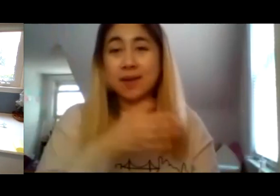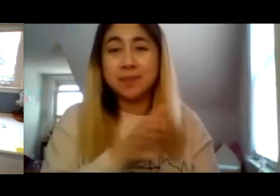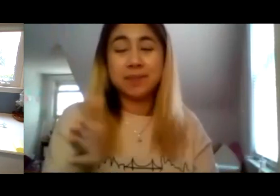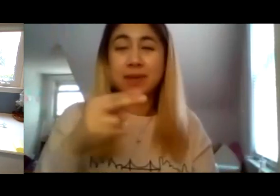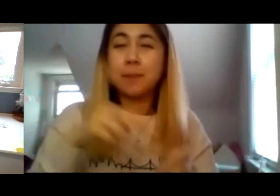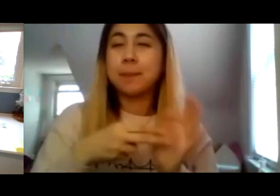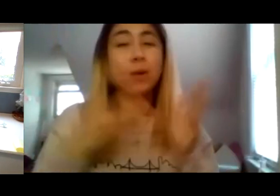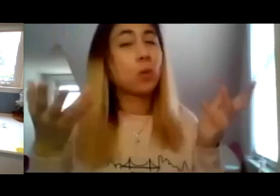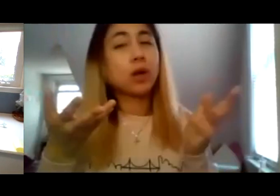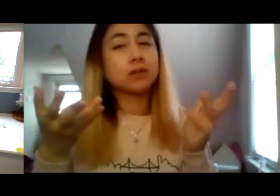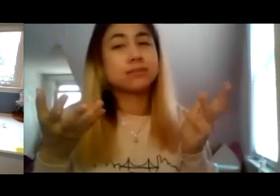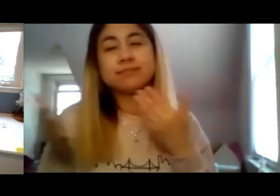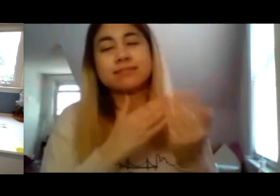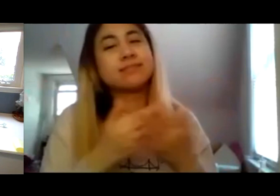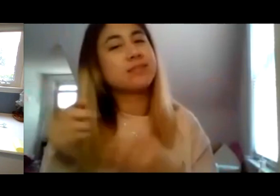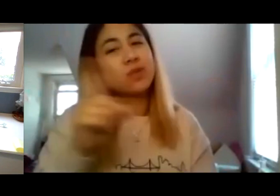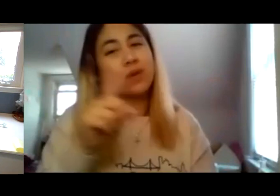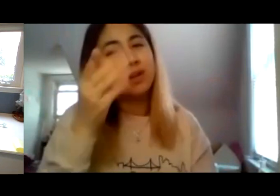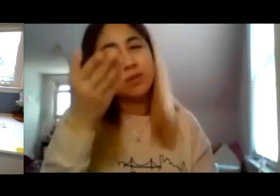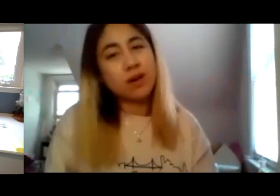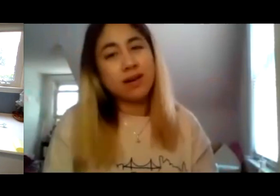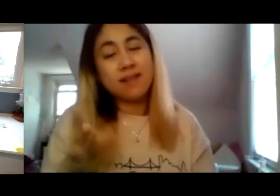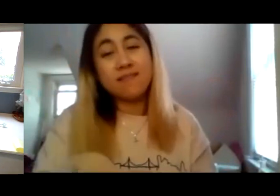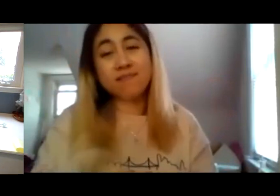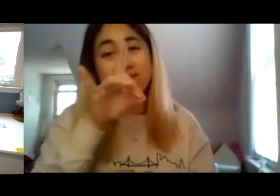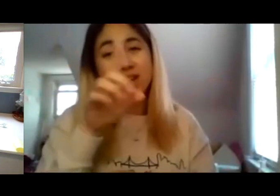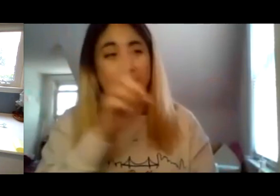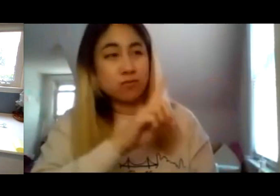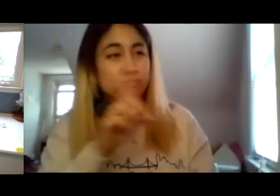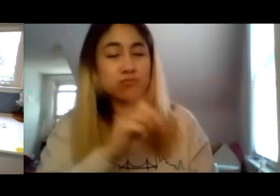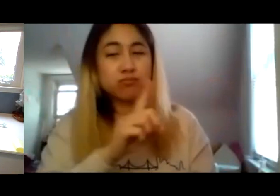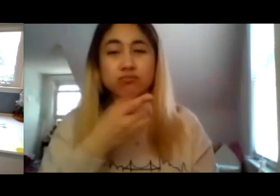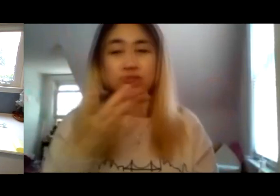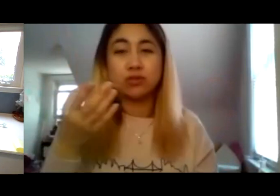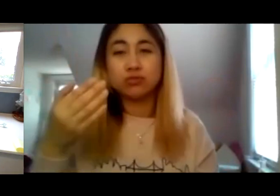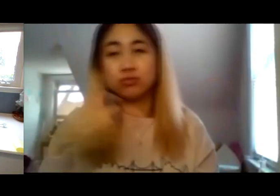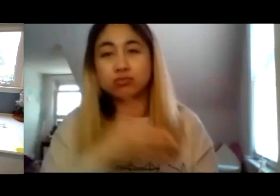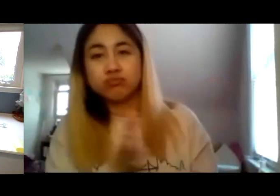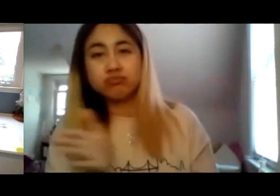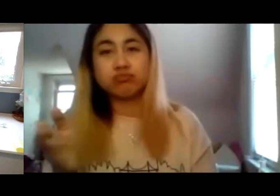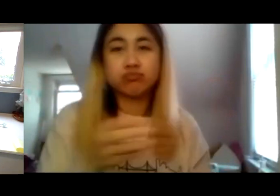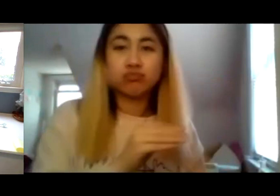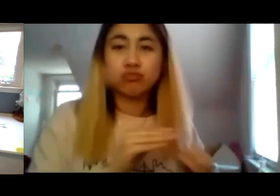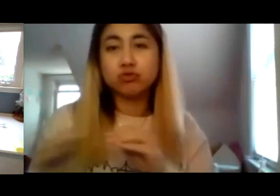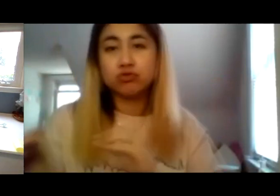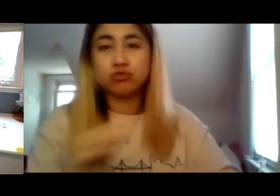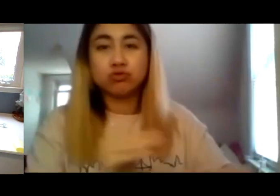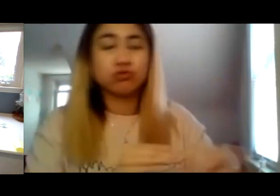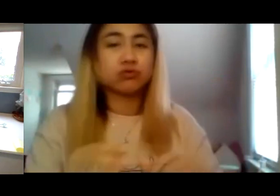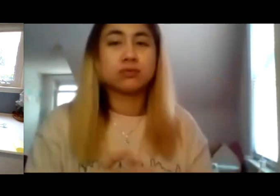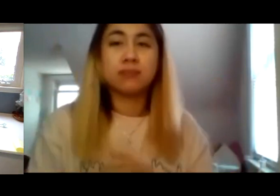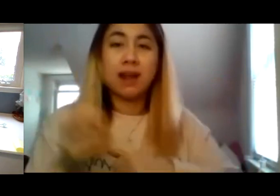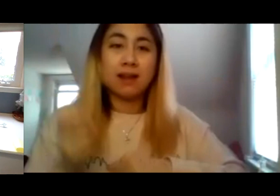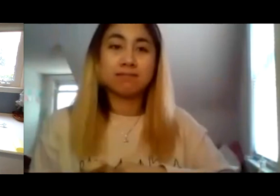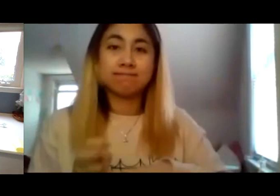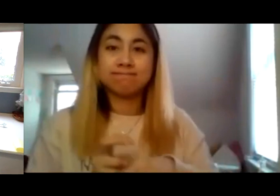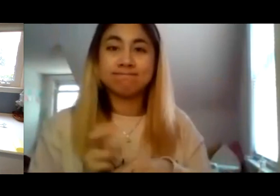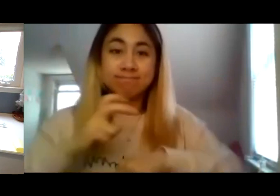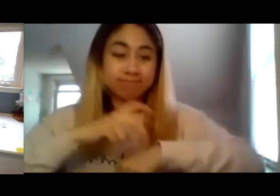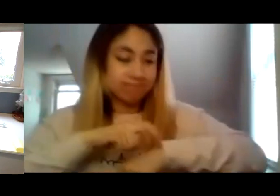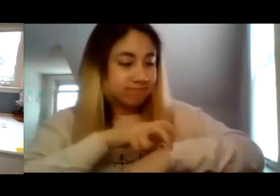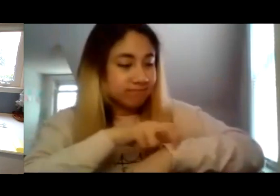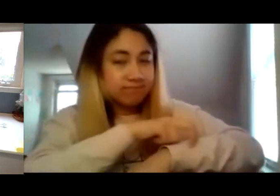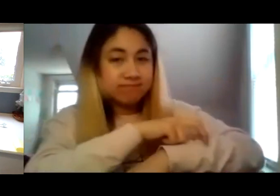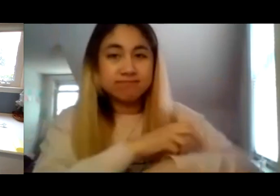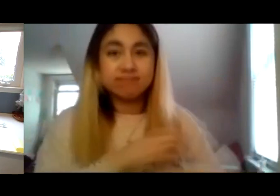wherever you are, you find somewhere to obstacle course. somewhere to climb, somewhere to move,